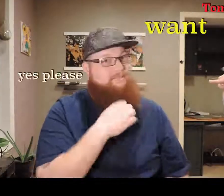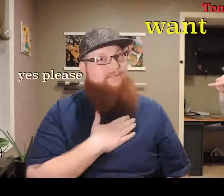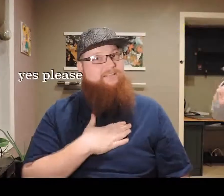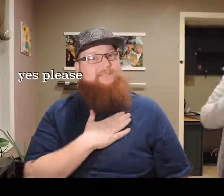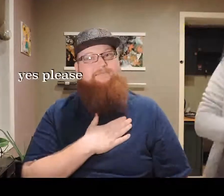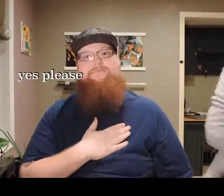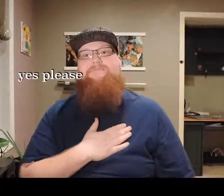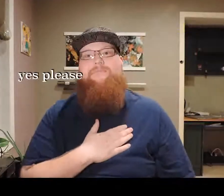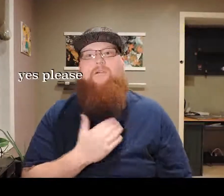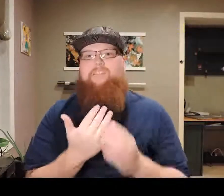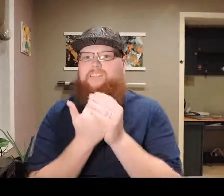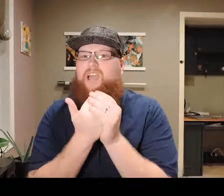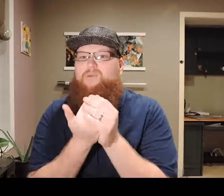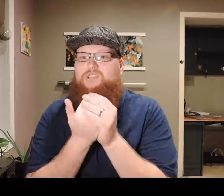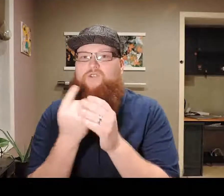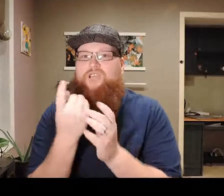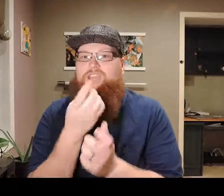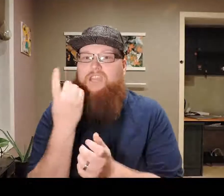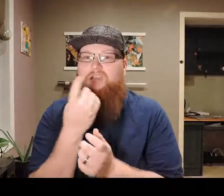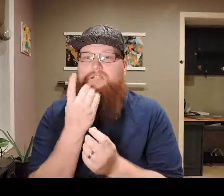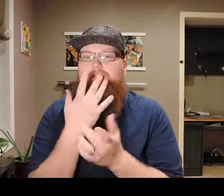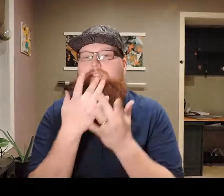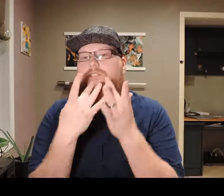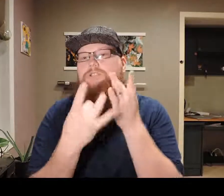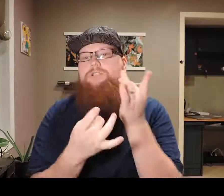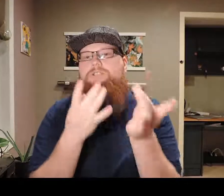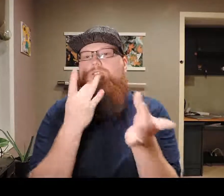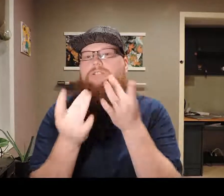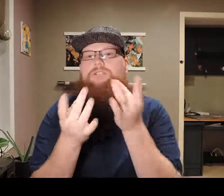Yes, please. Sandwiches for dinner.